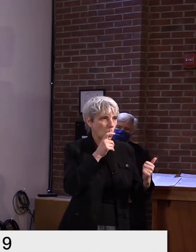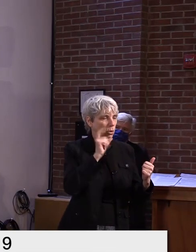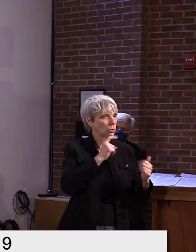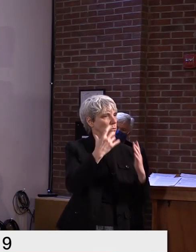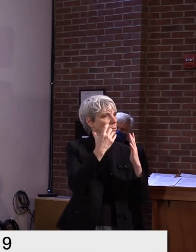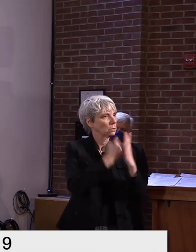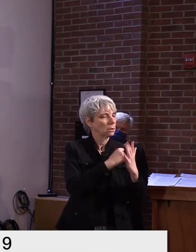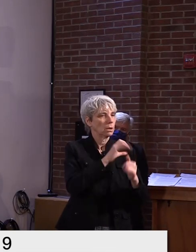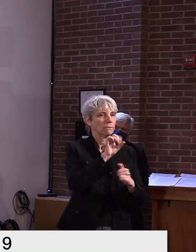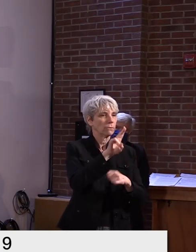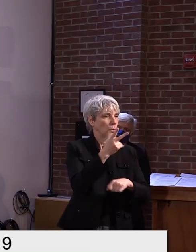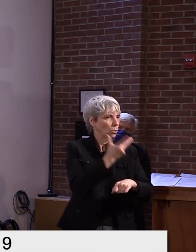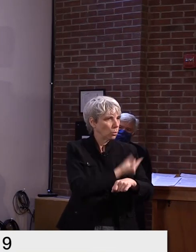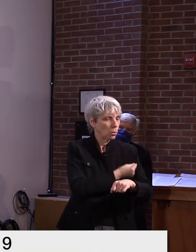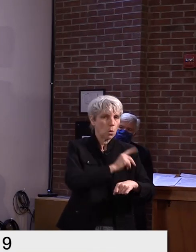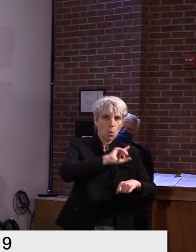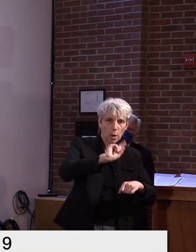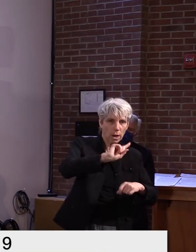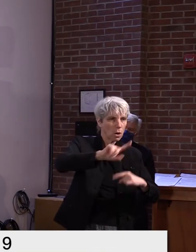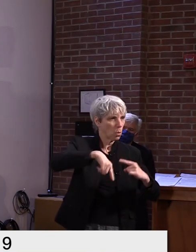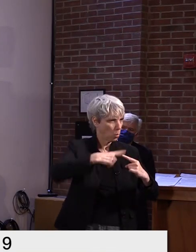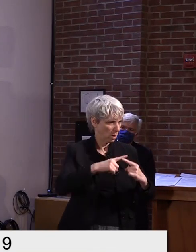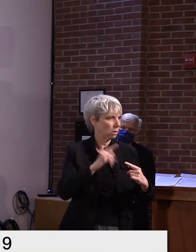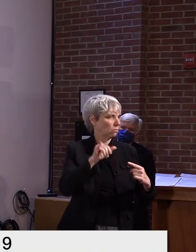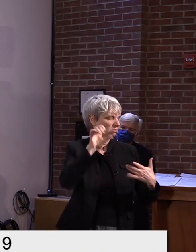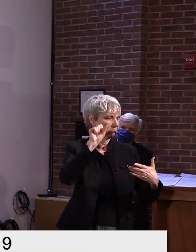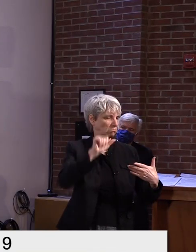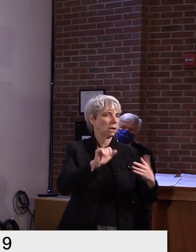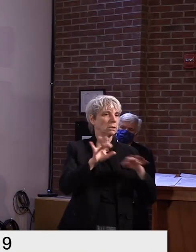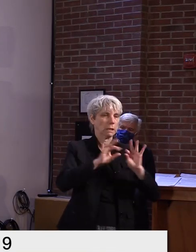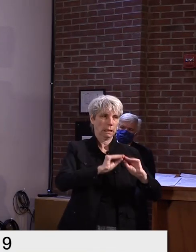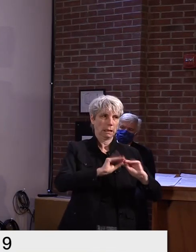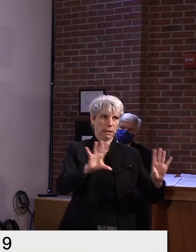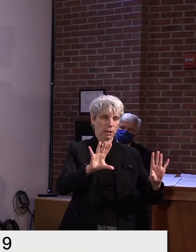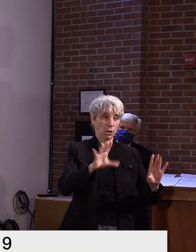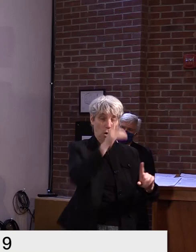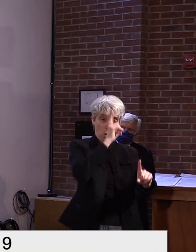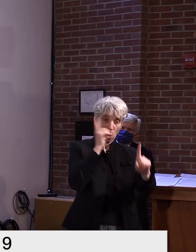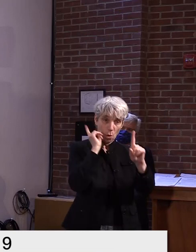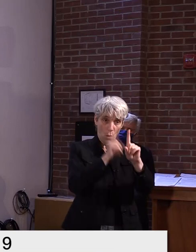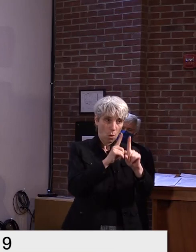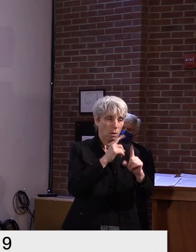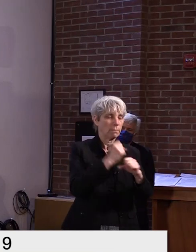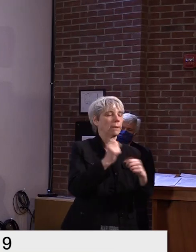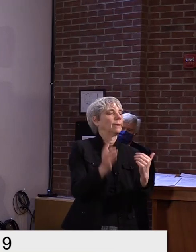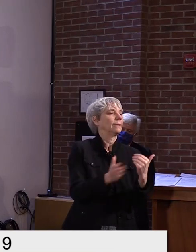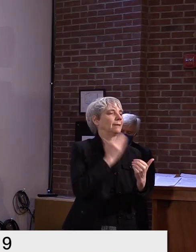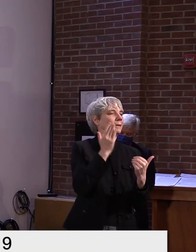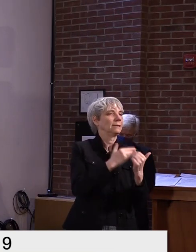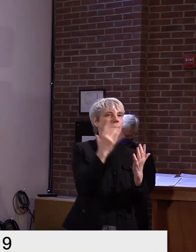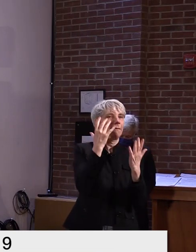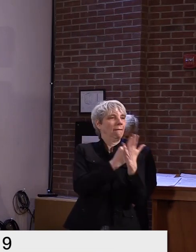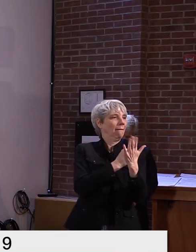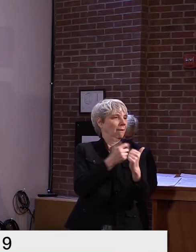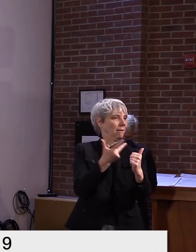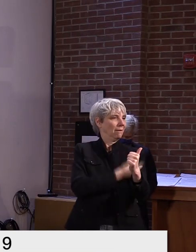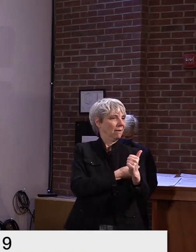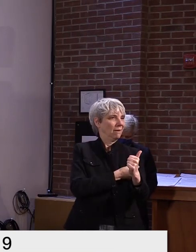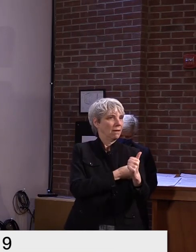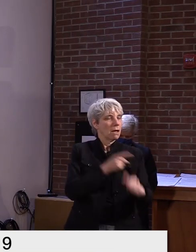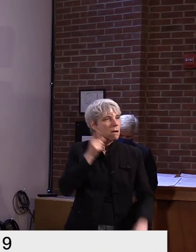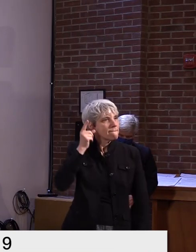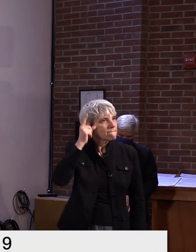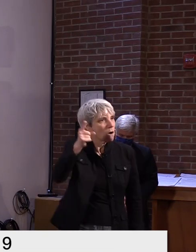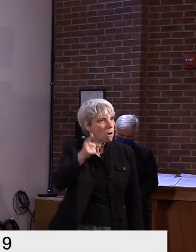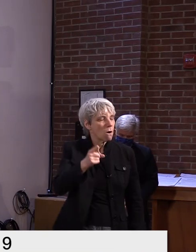vaccination, but making it as easy and efficient for everyone to get the vaccine will be a primary part of the strategy. We are